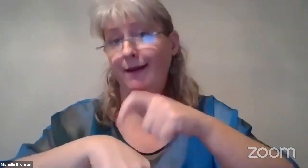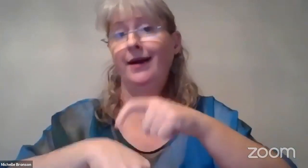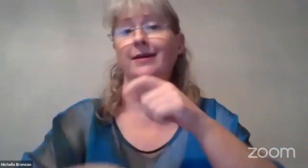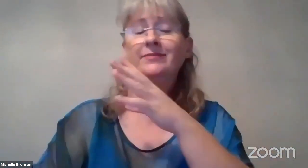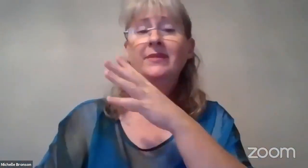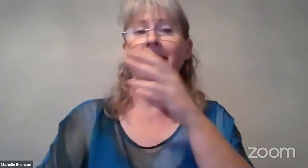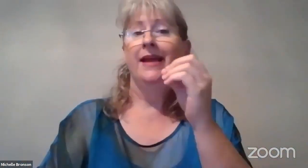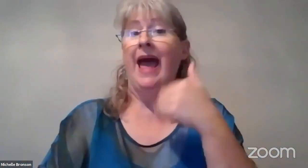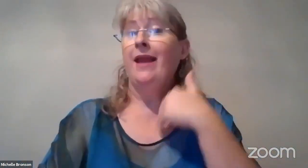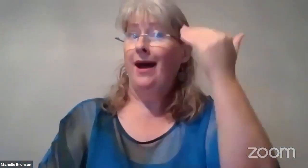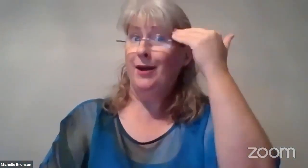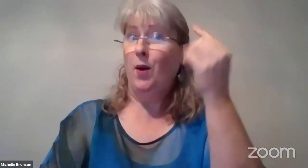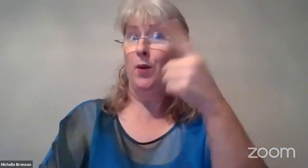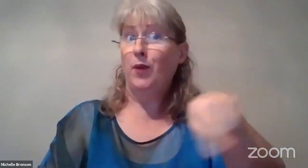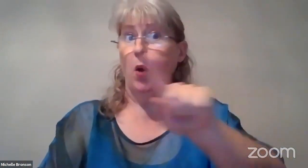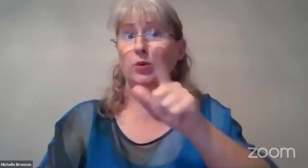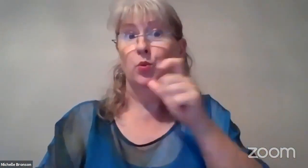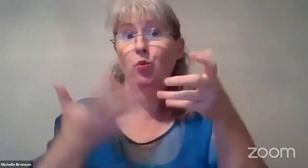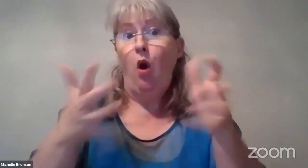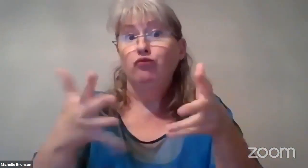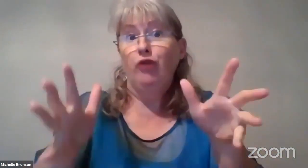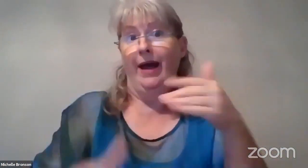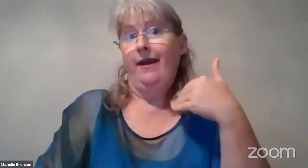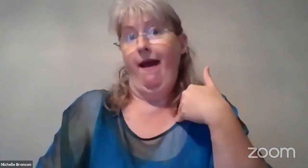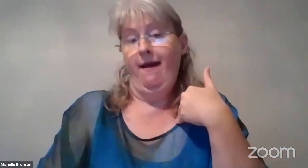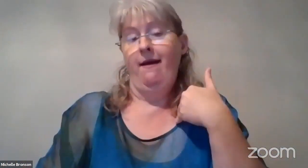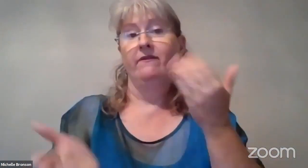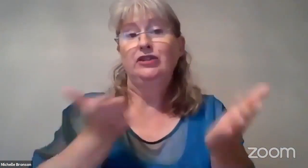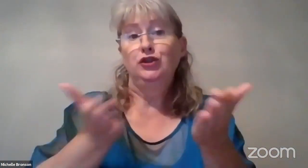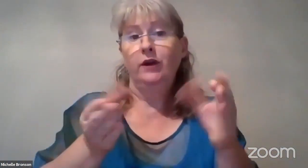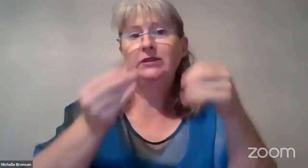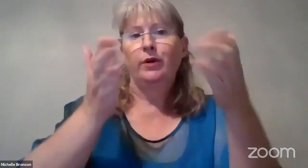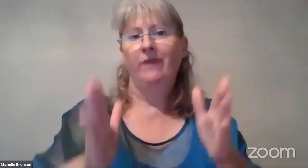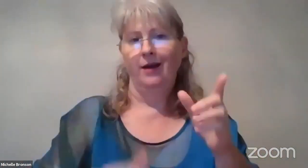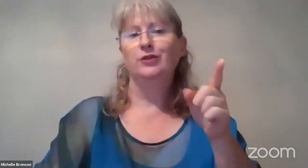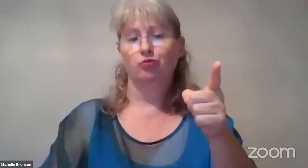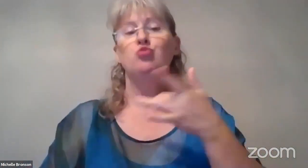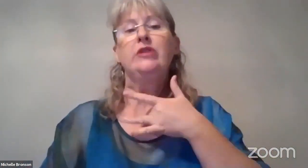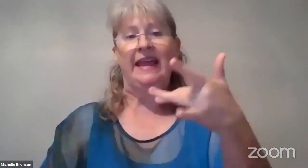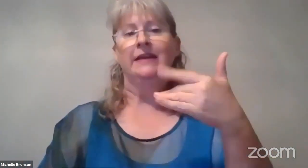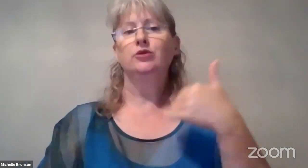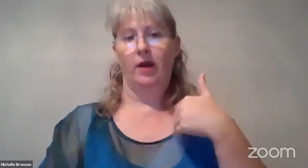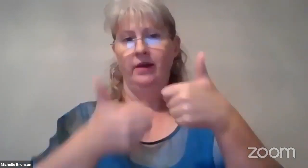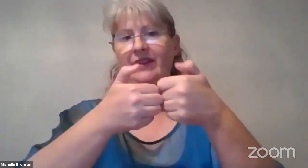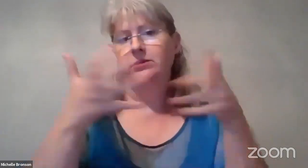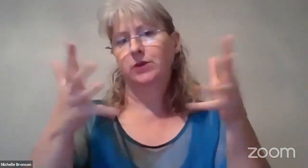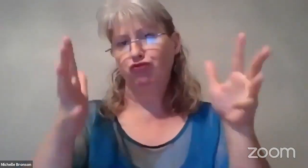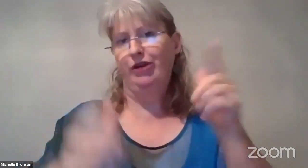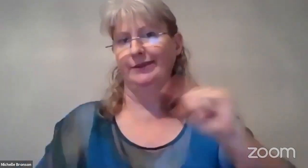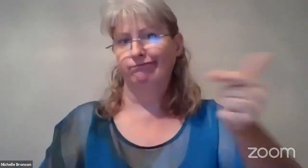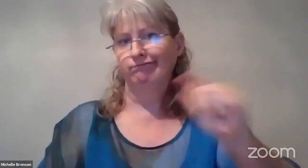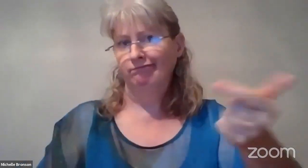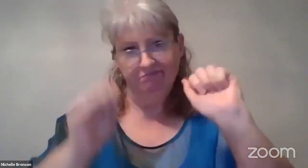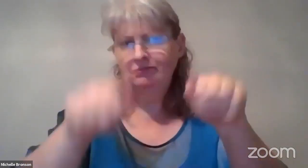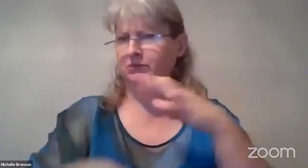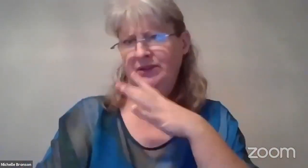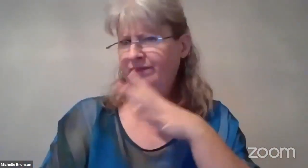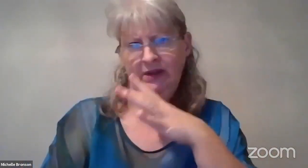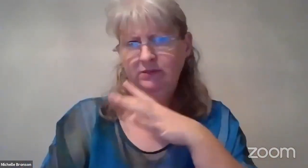that to our attention. These are certainly challenging times. And those who already have a service provider typically will go back and